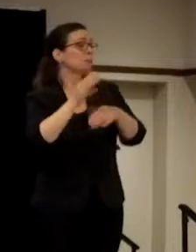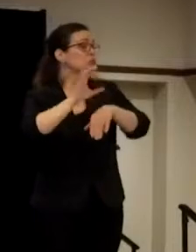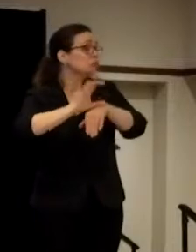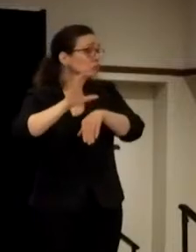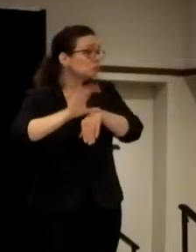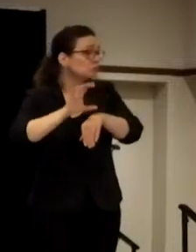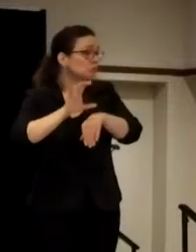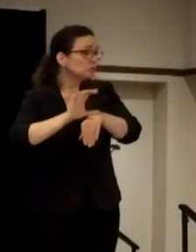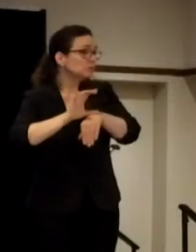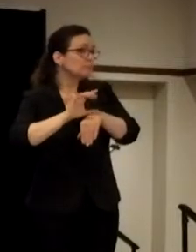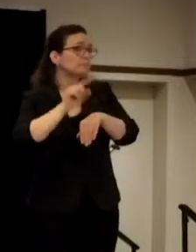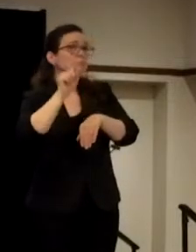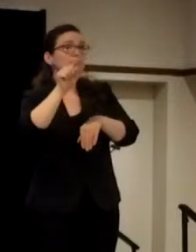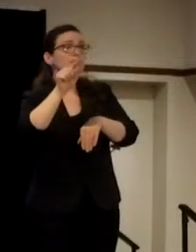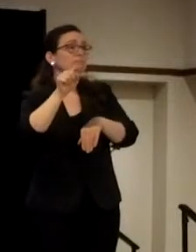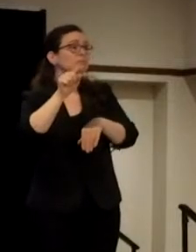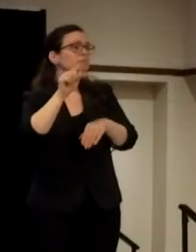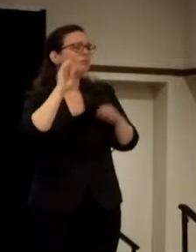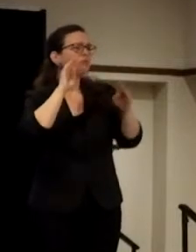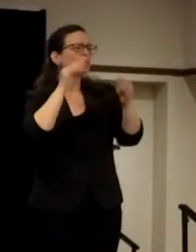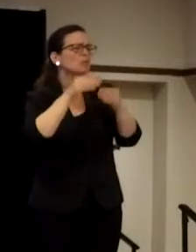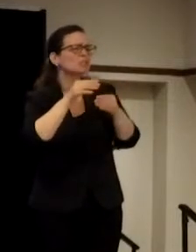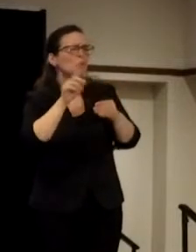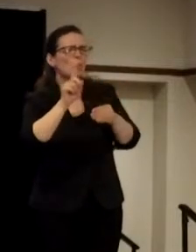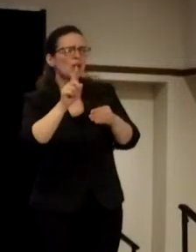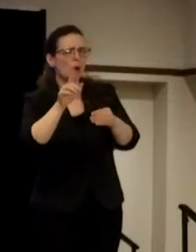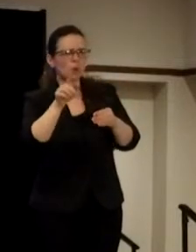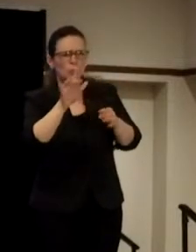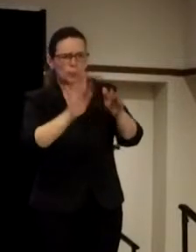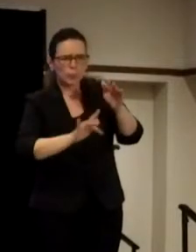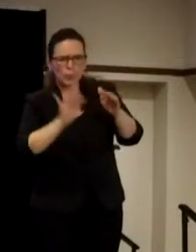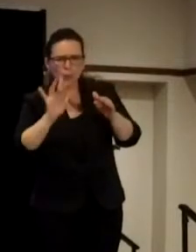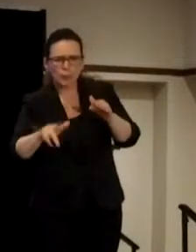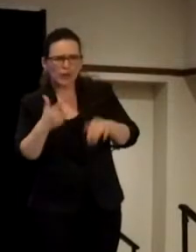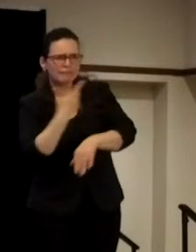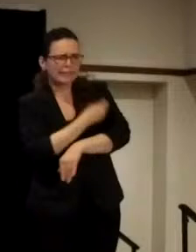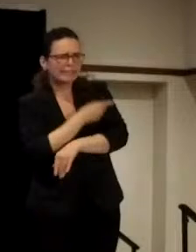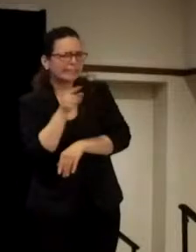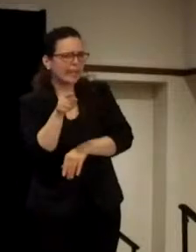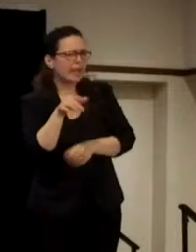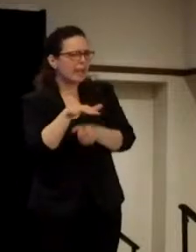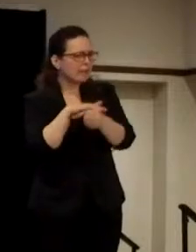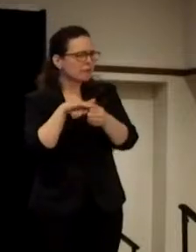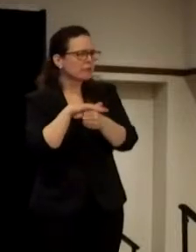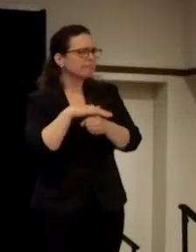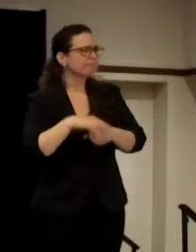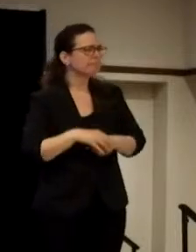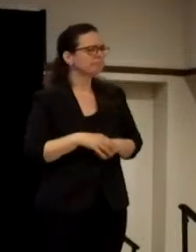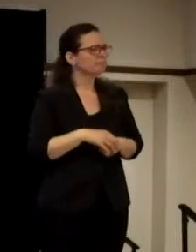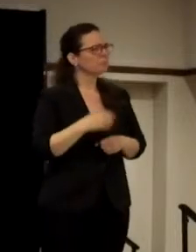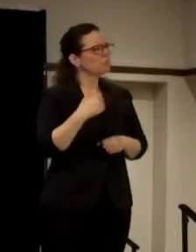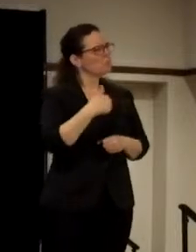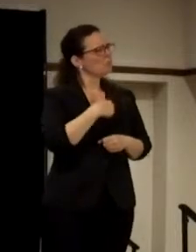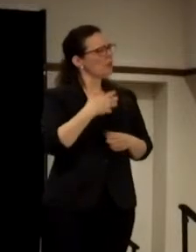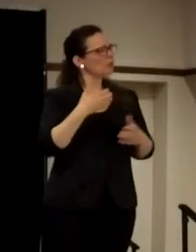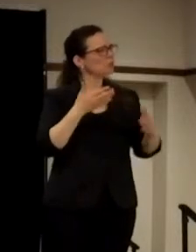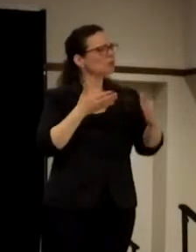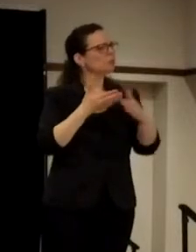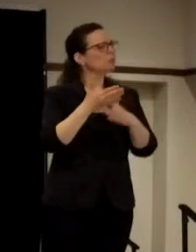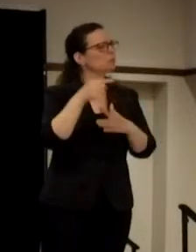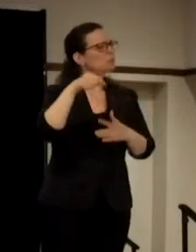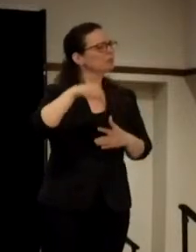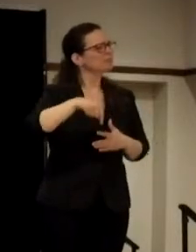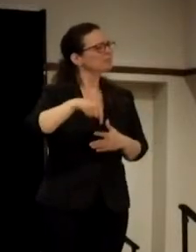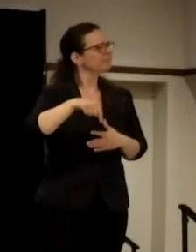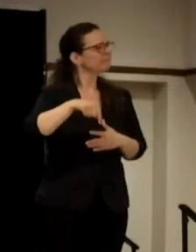think we got to focus in on getting through these